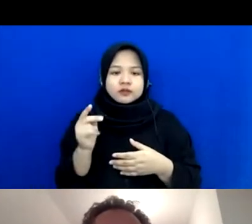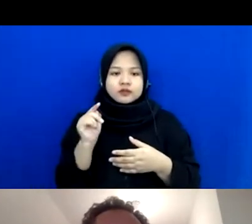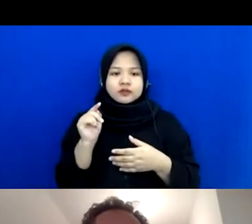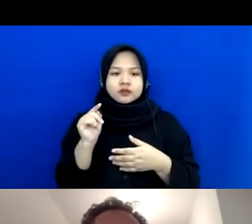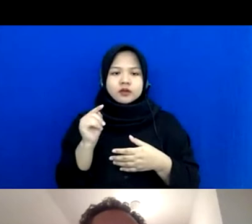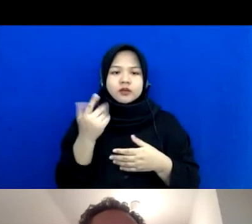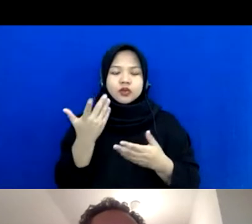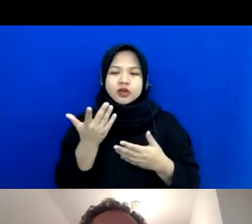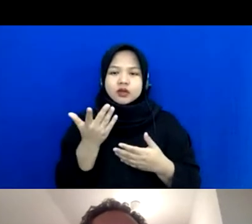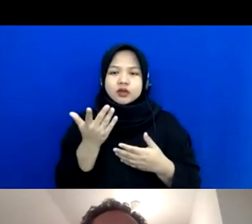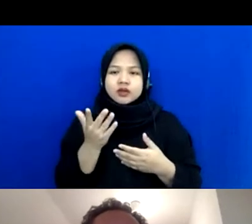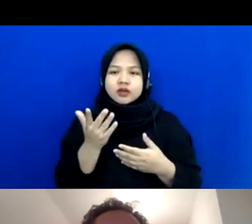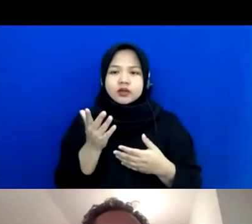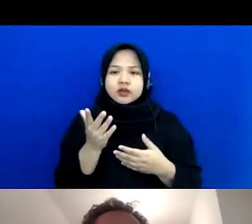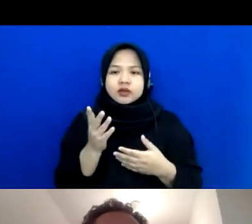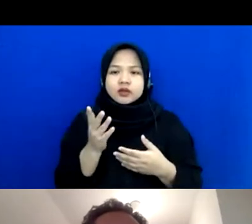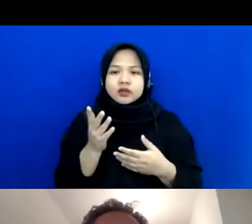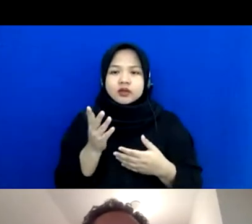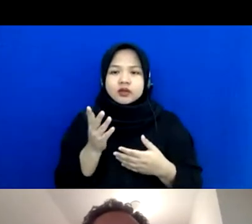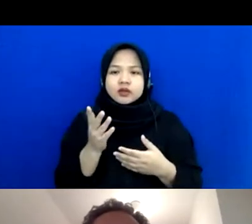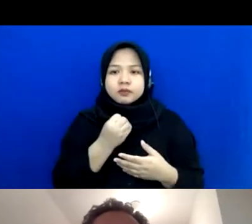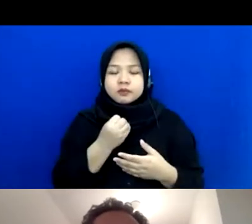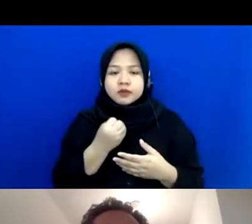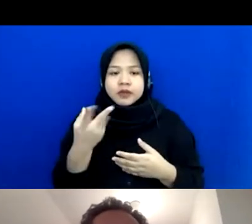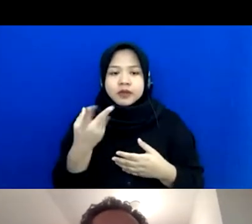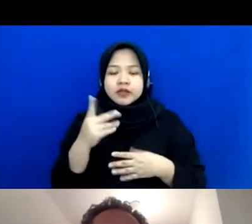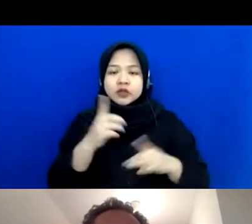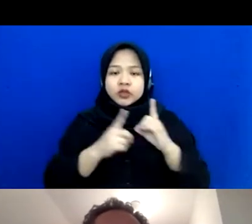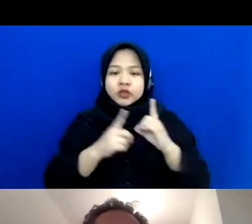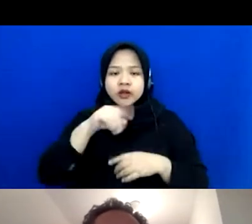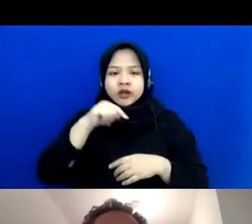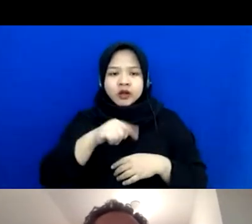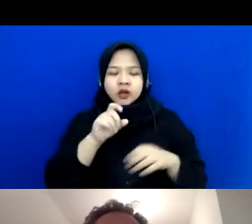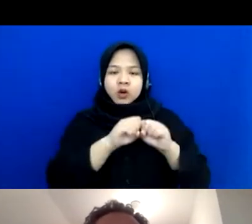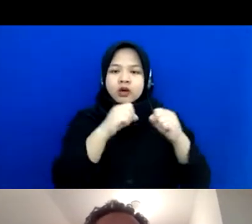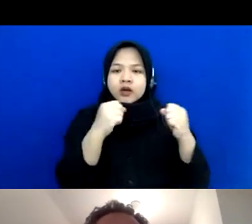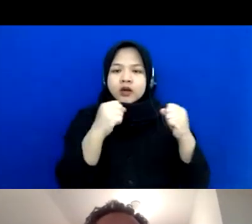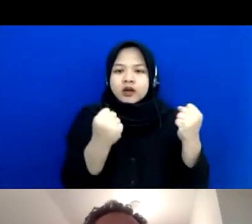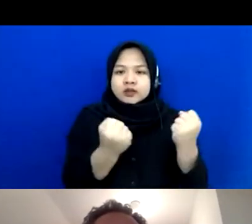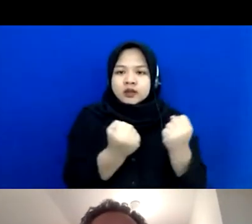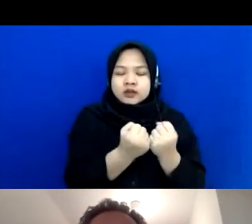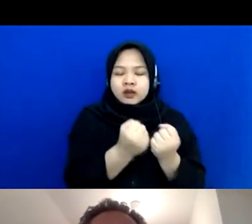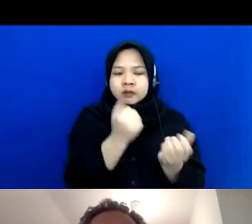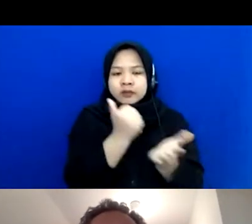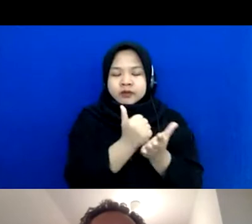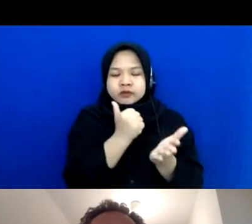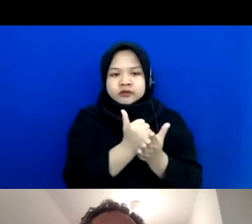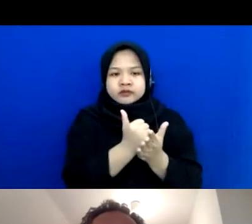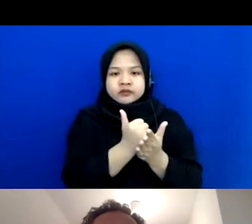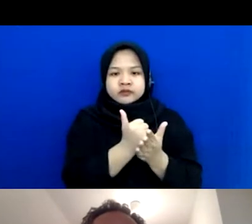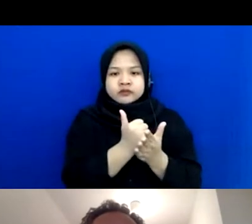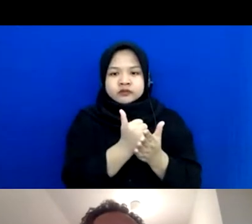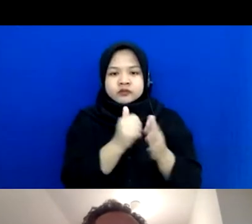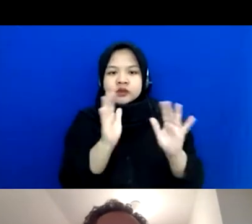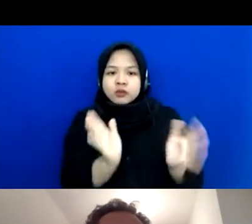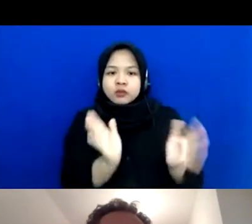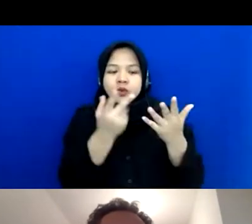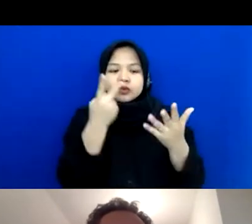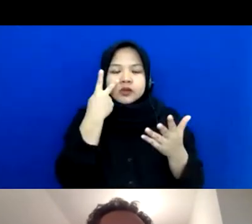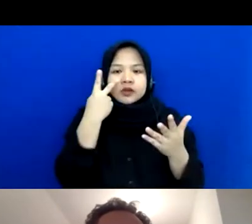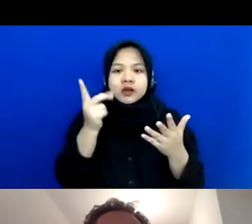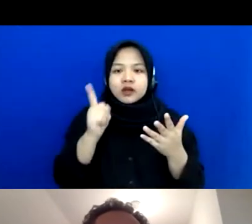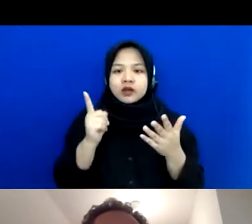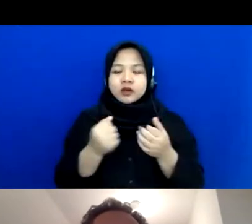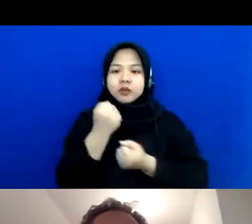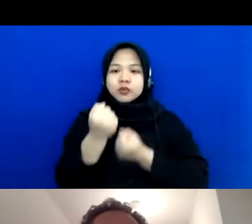case with those that are with us today, that our organizations are extremely robust and well-structured. We found that many social